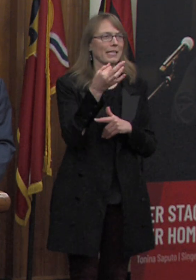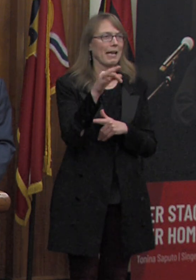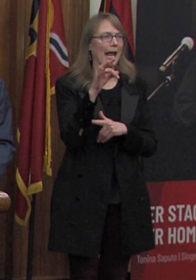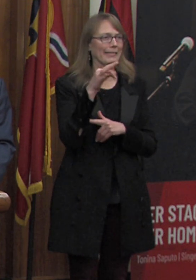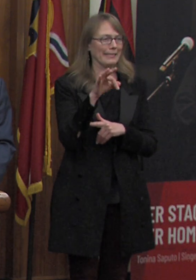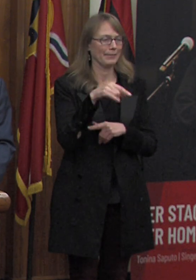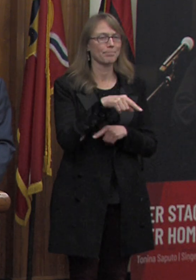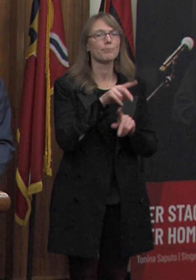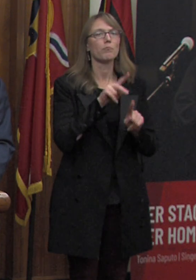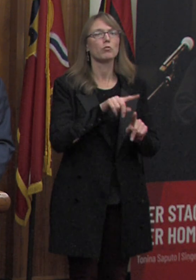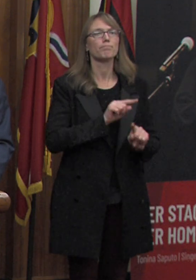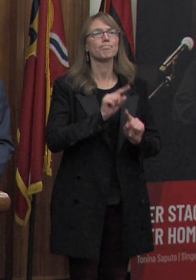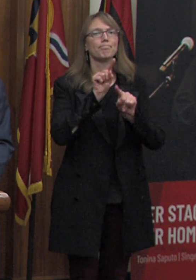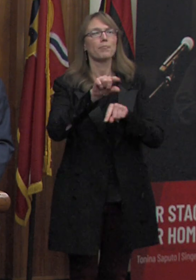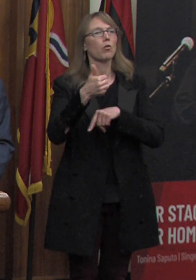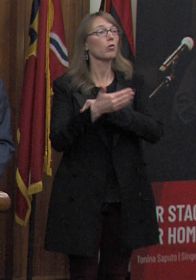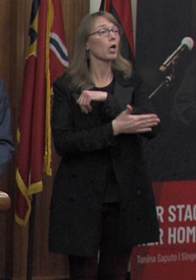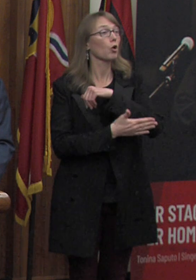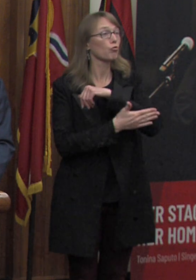from a country